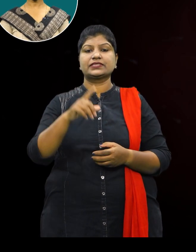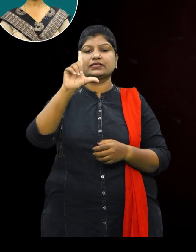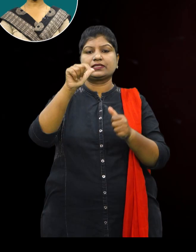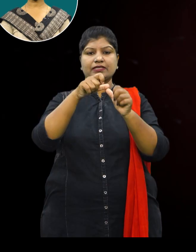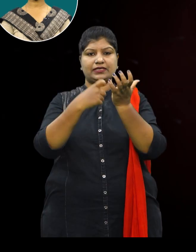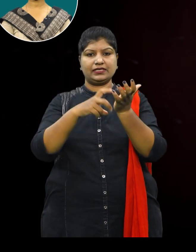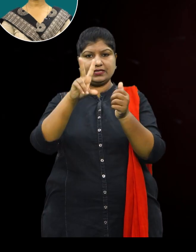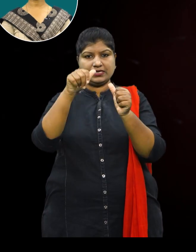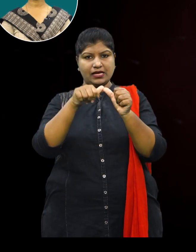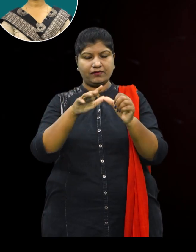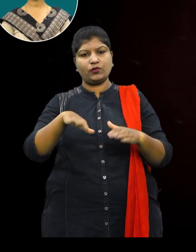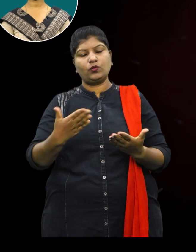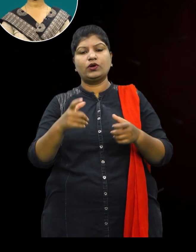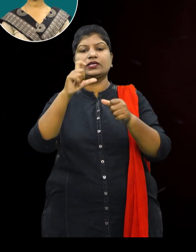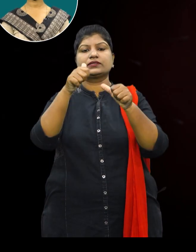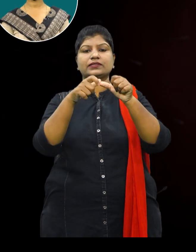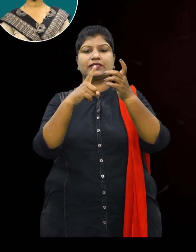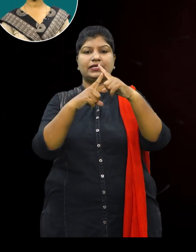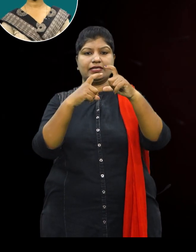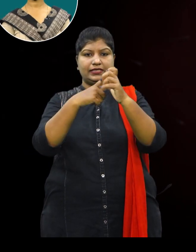larva or caterpillar,